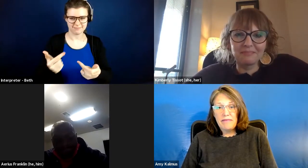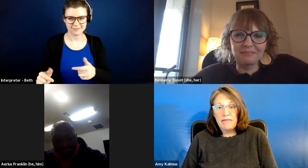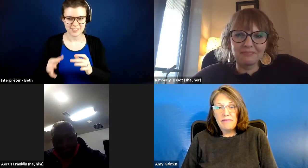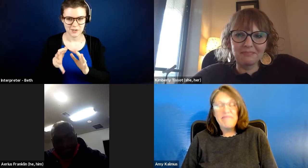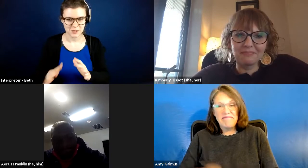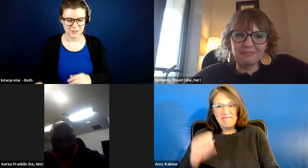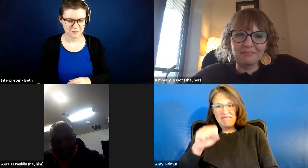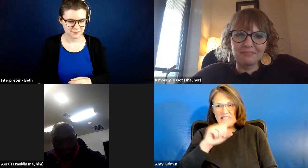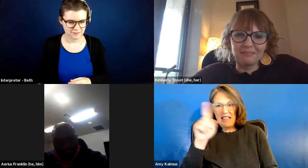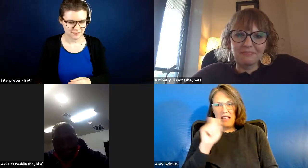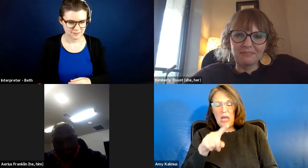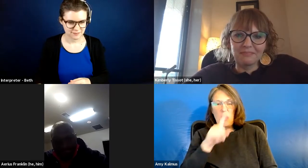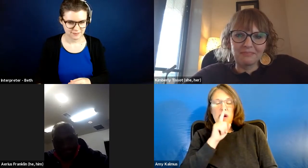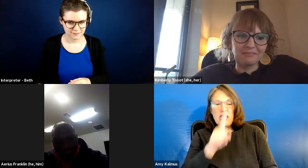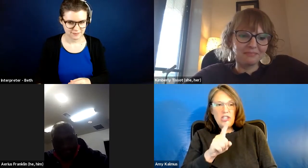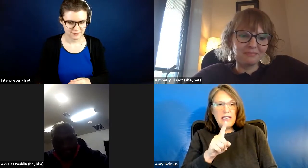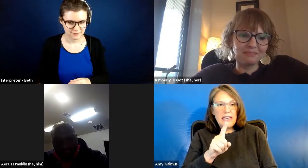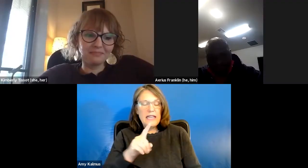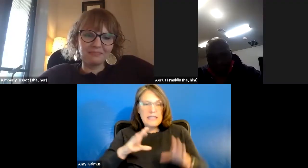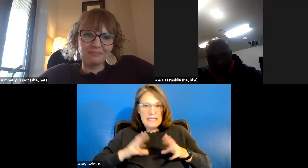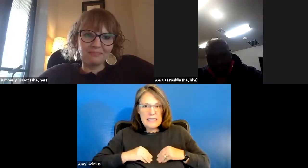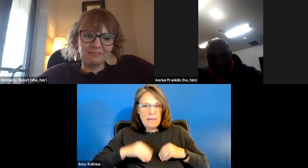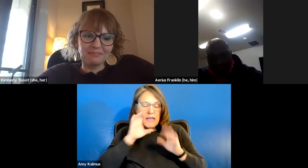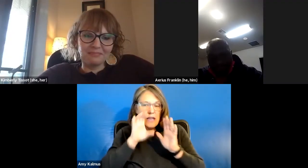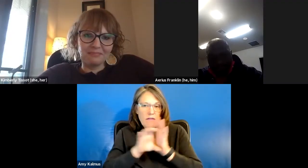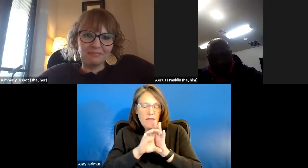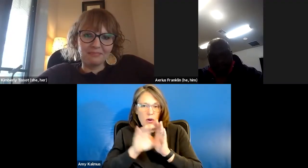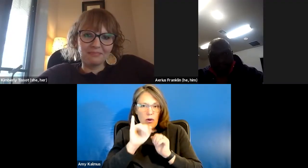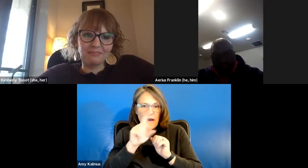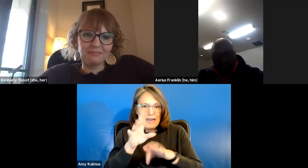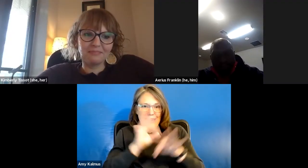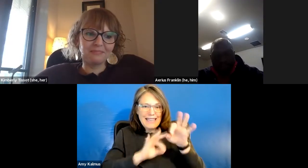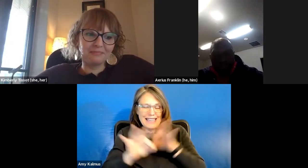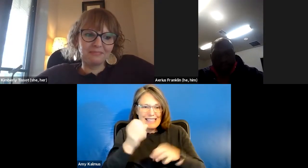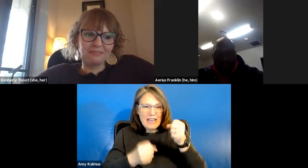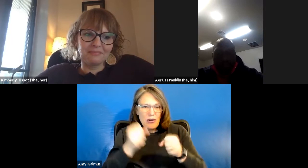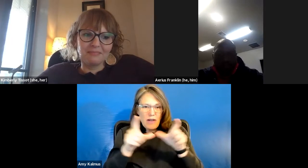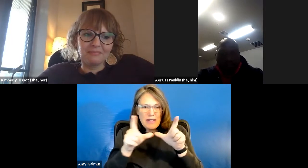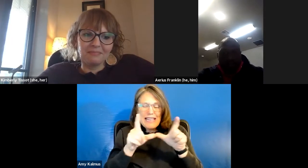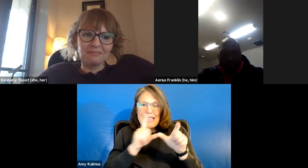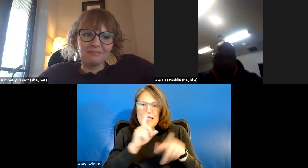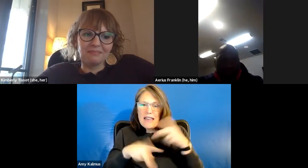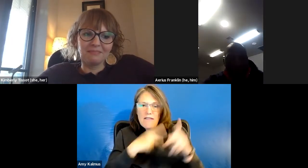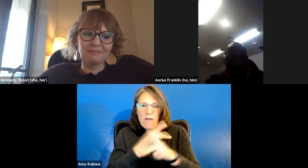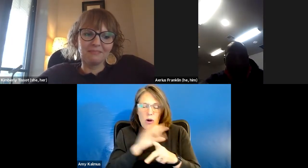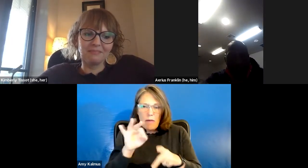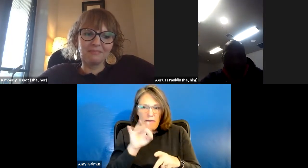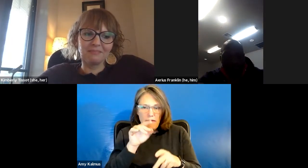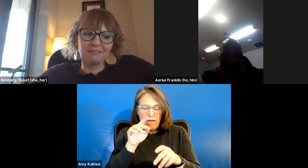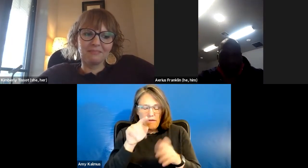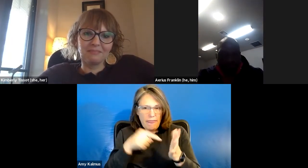Question is, accepting a photo ID instead of a driver's license is a form of